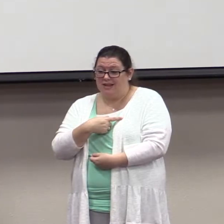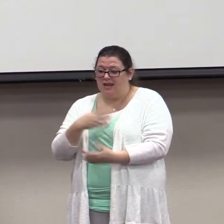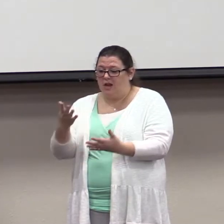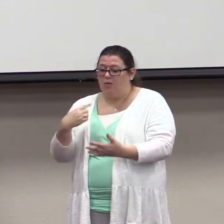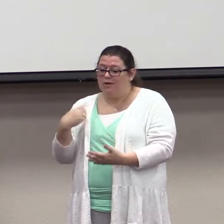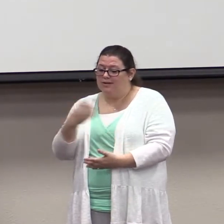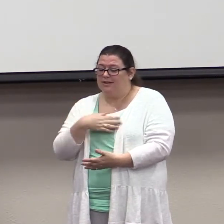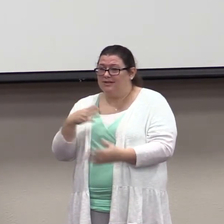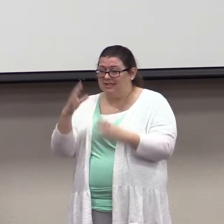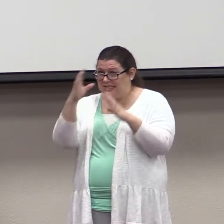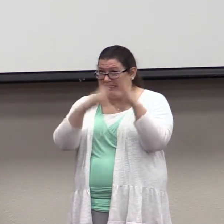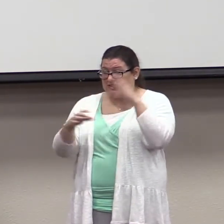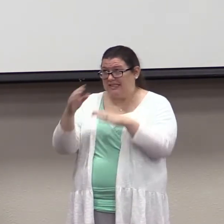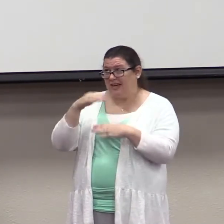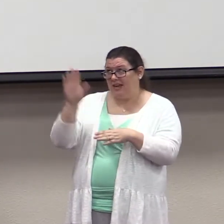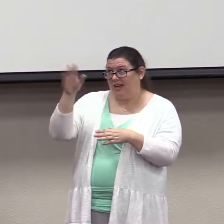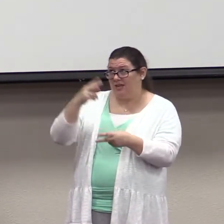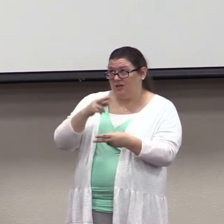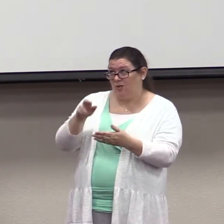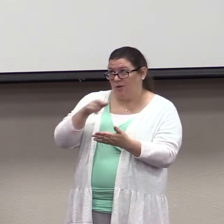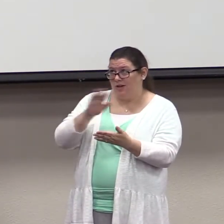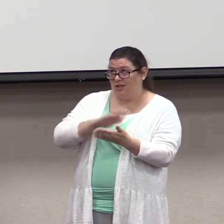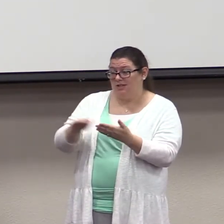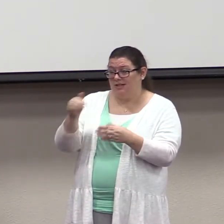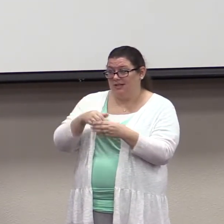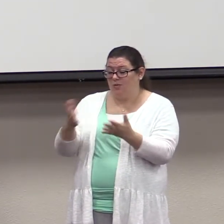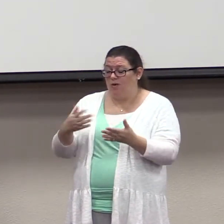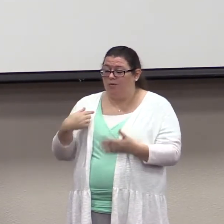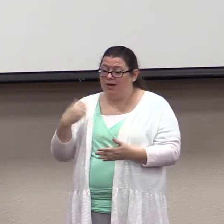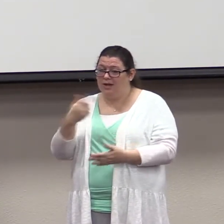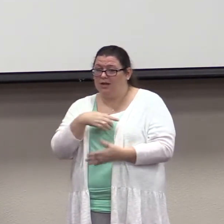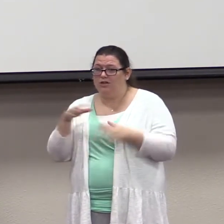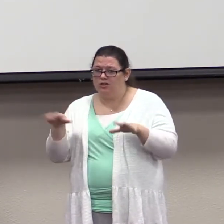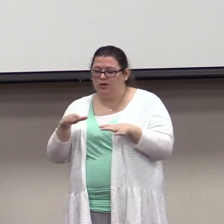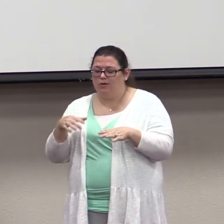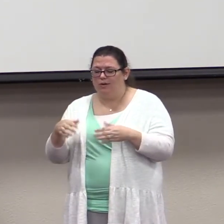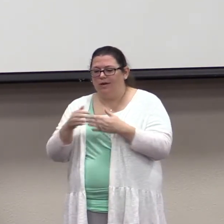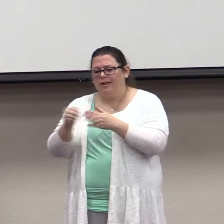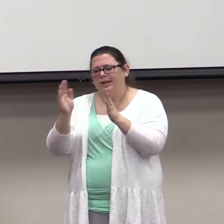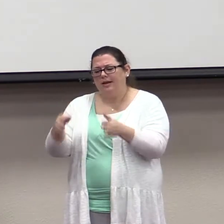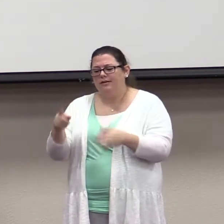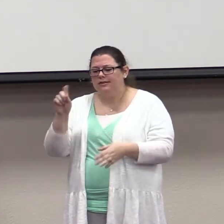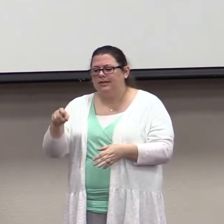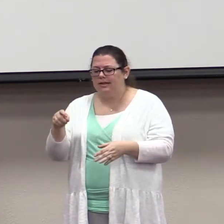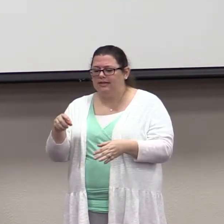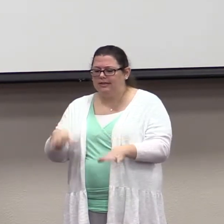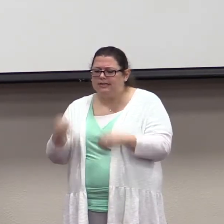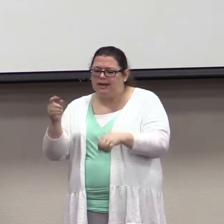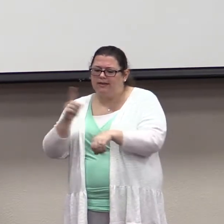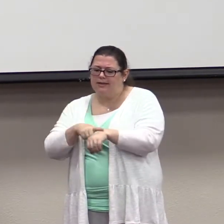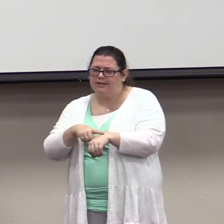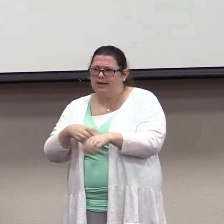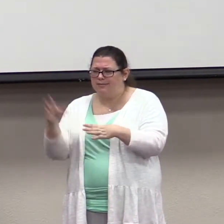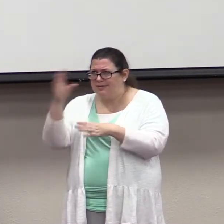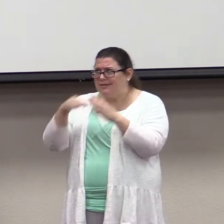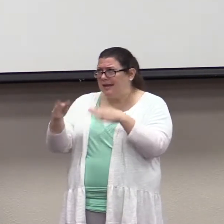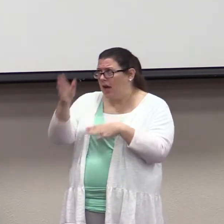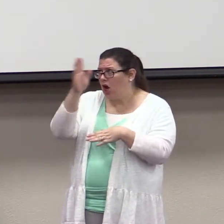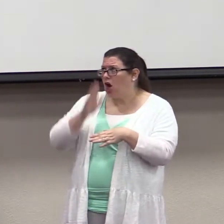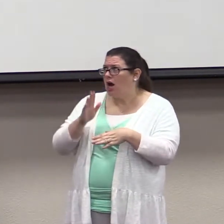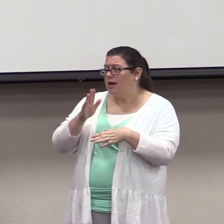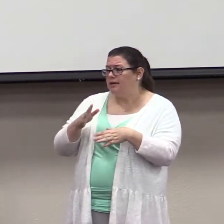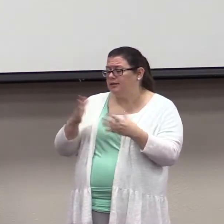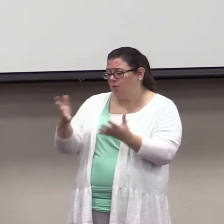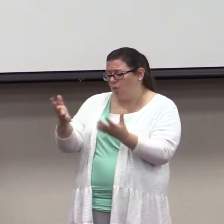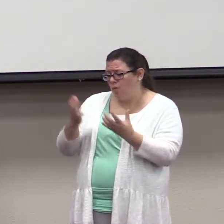do. Leaders need to take the time to seek God's will in everything they do, especially when those decisions deal